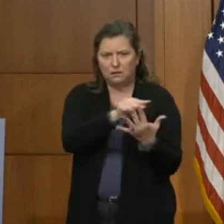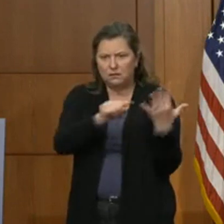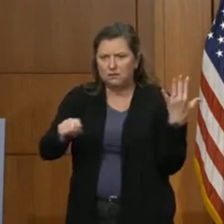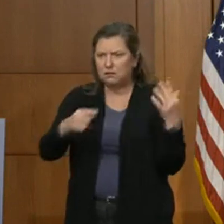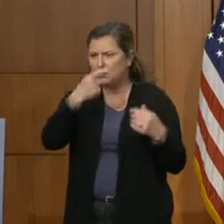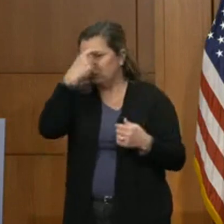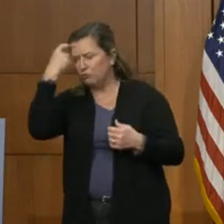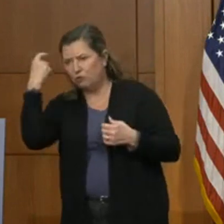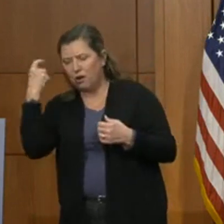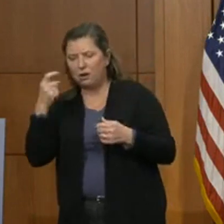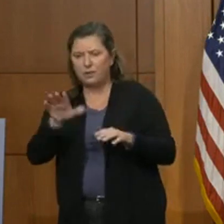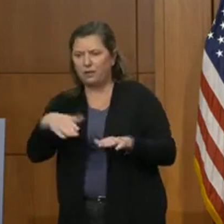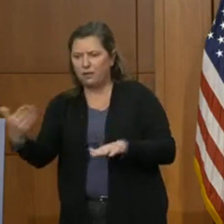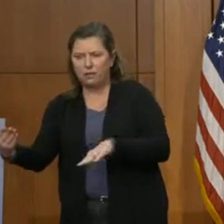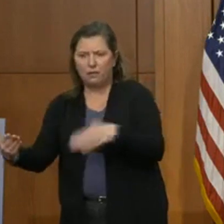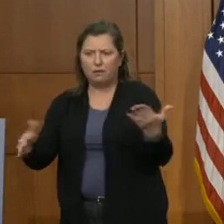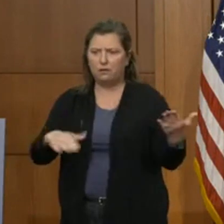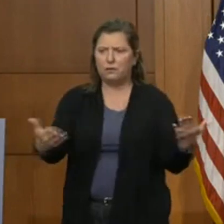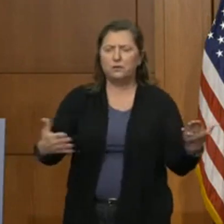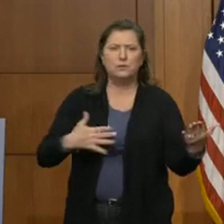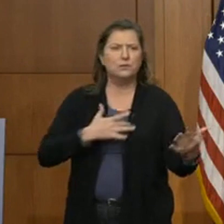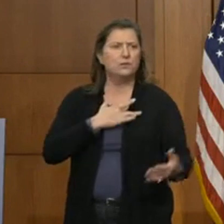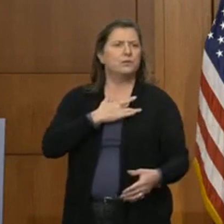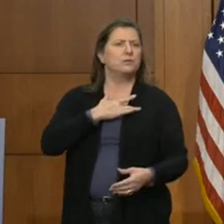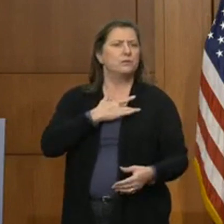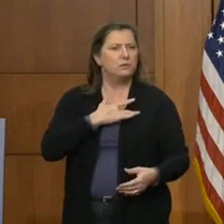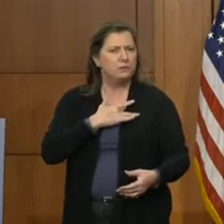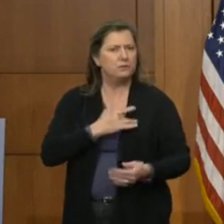trauma, loss, and suffering.